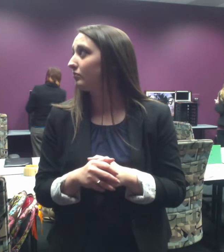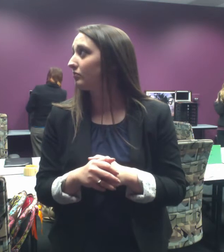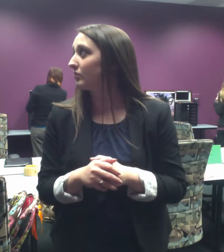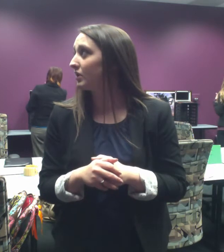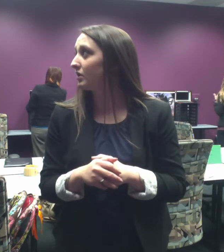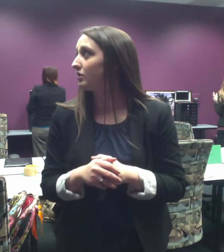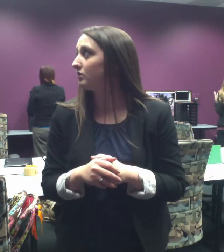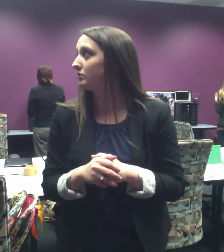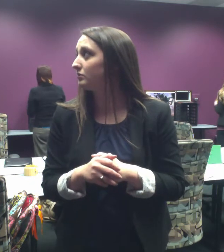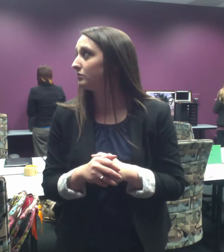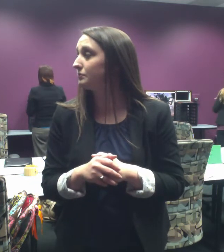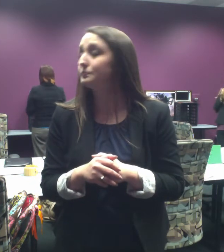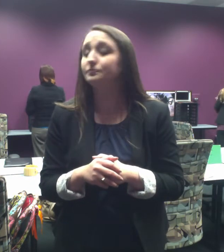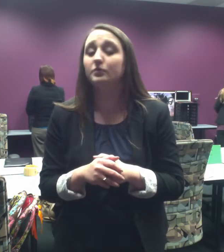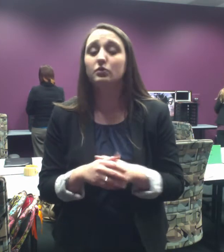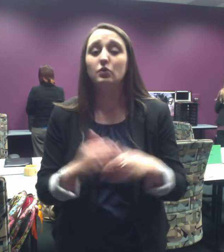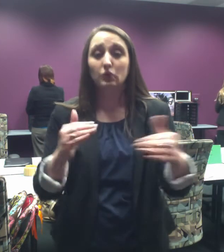basis: relative humidity.